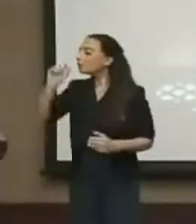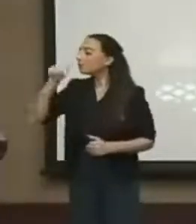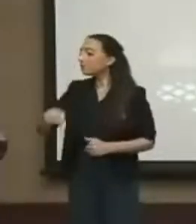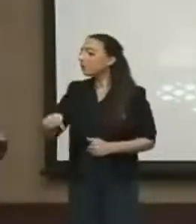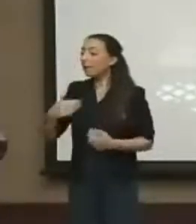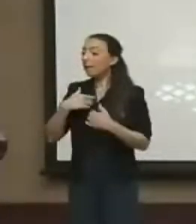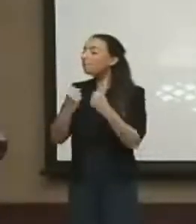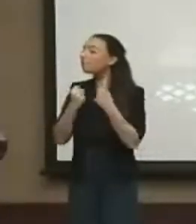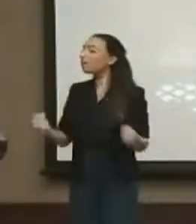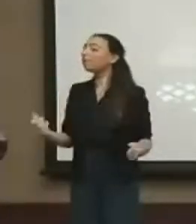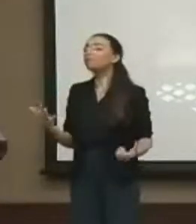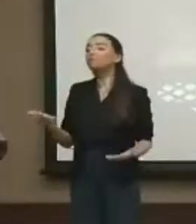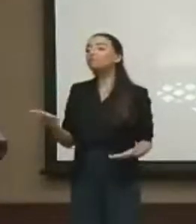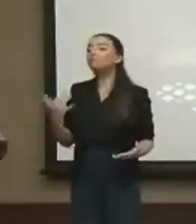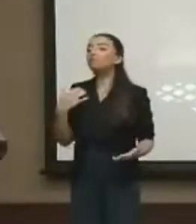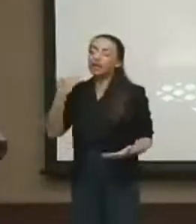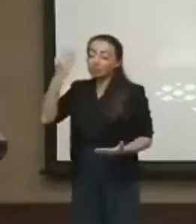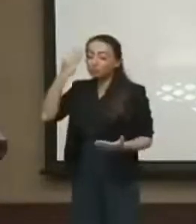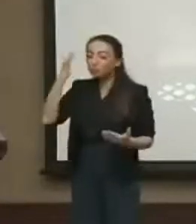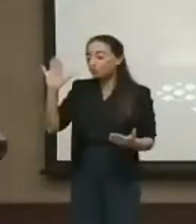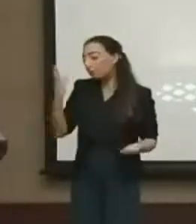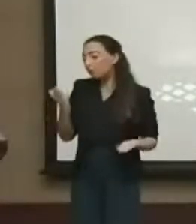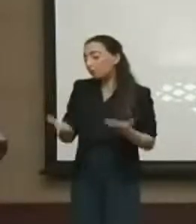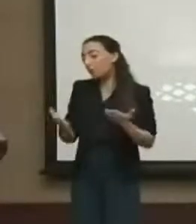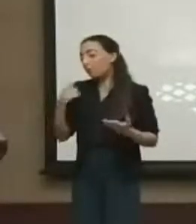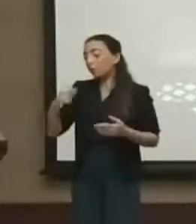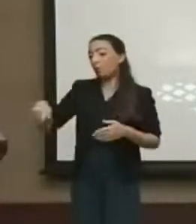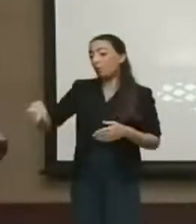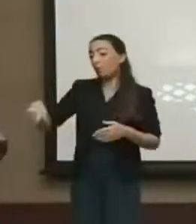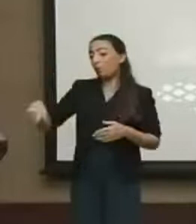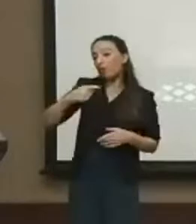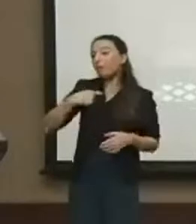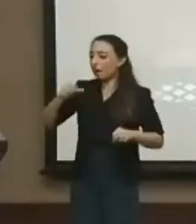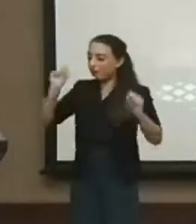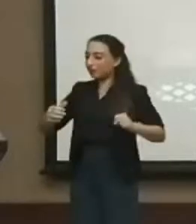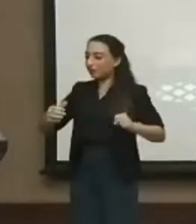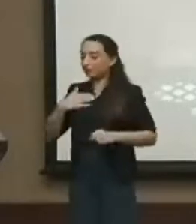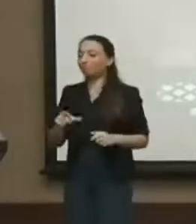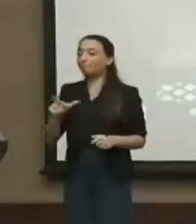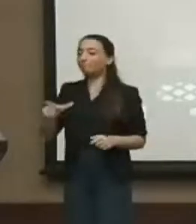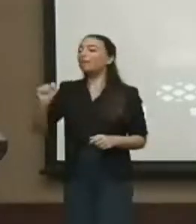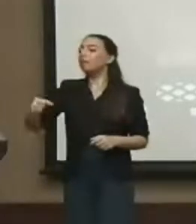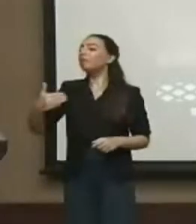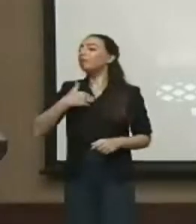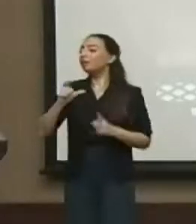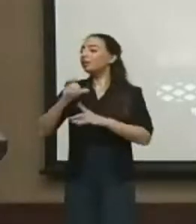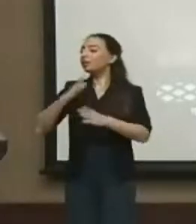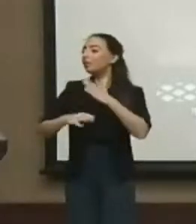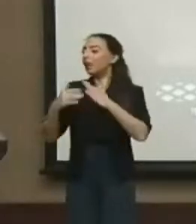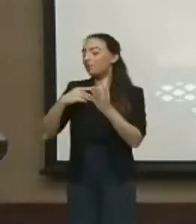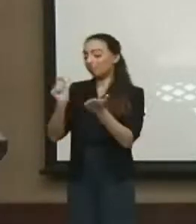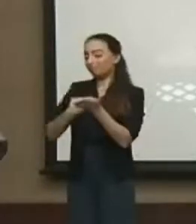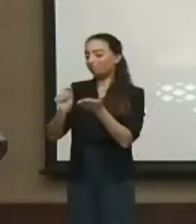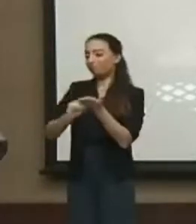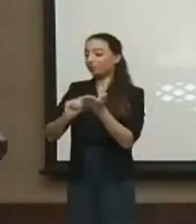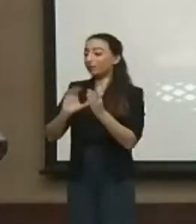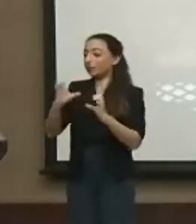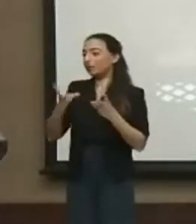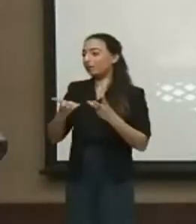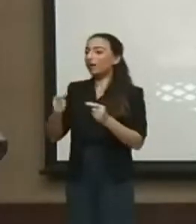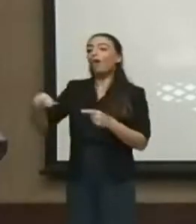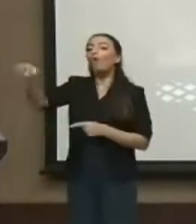do. And I don't know if everyone can do it. Already, the colleagues that are here, you're very